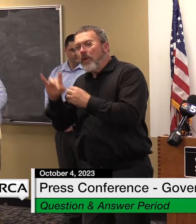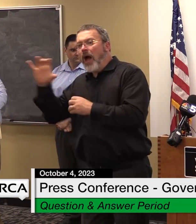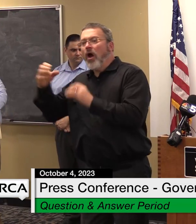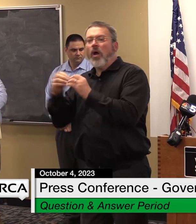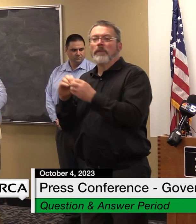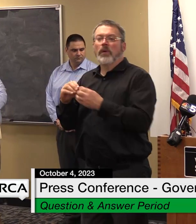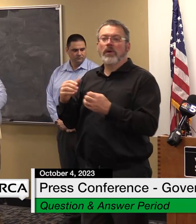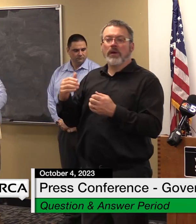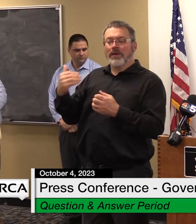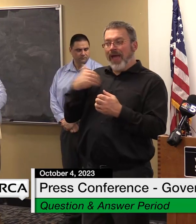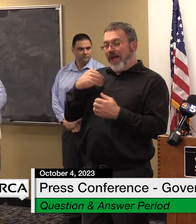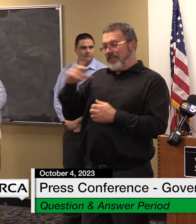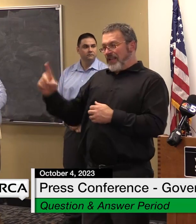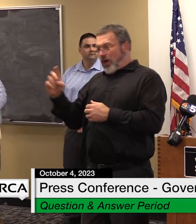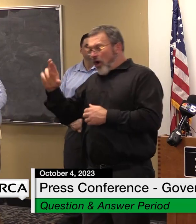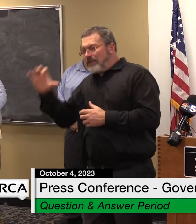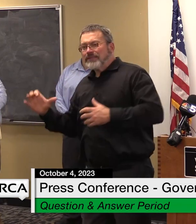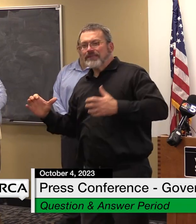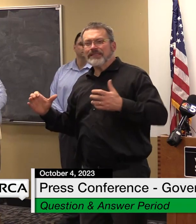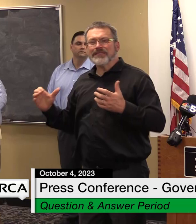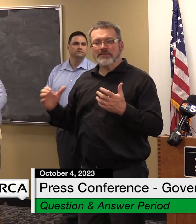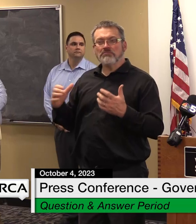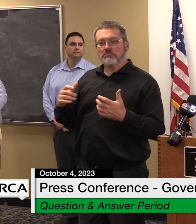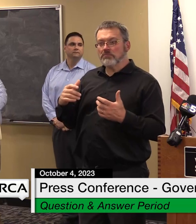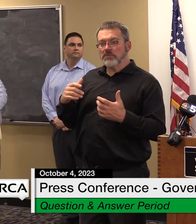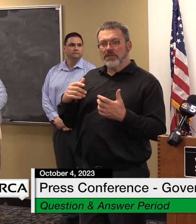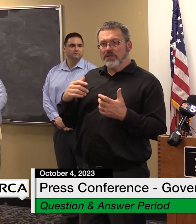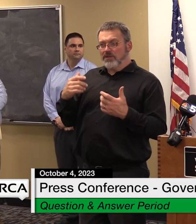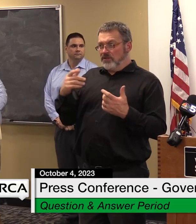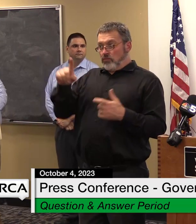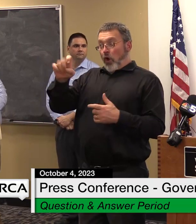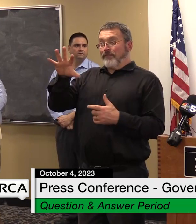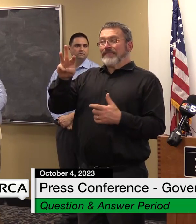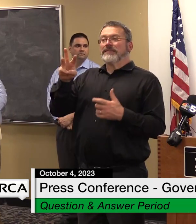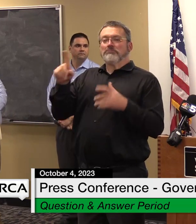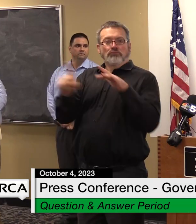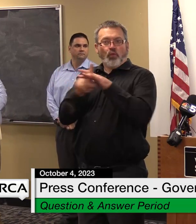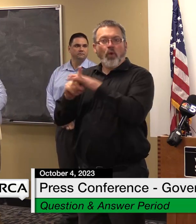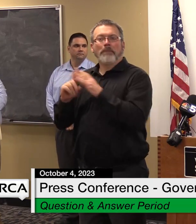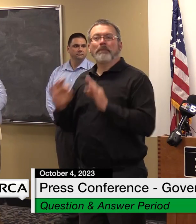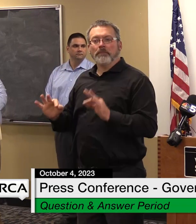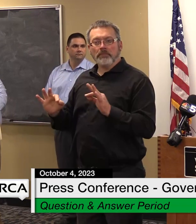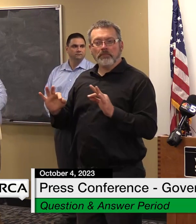over 156 people have come forward, and I'm hoping that we, anybody who has had